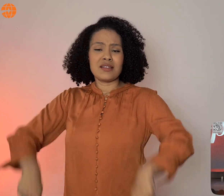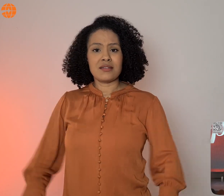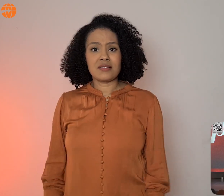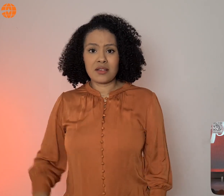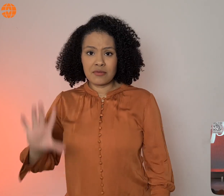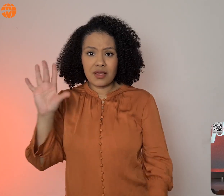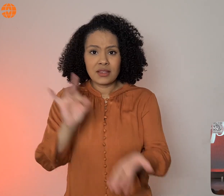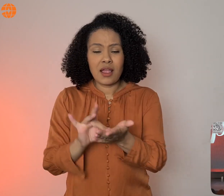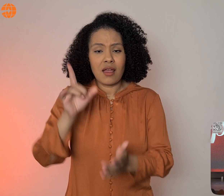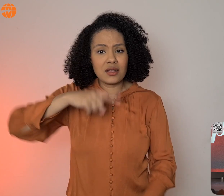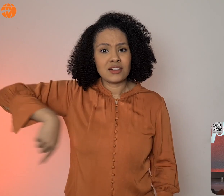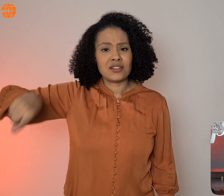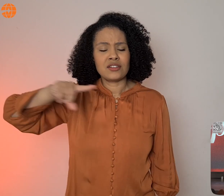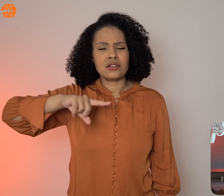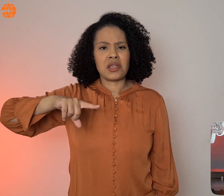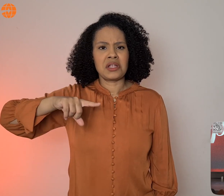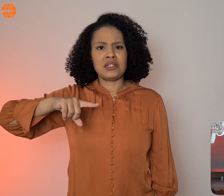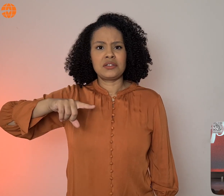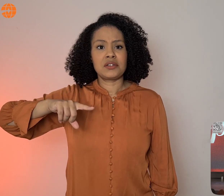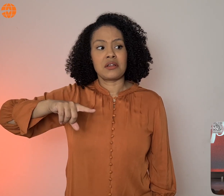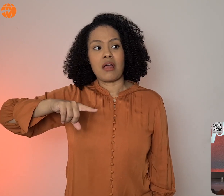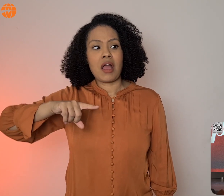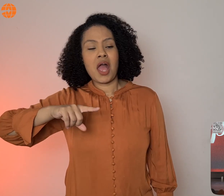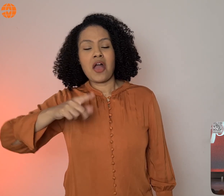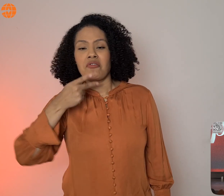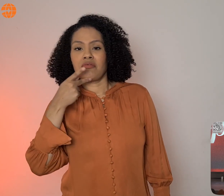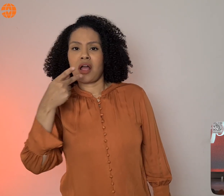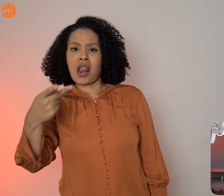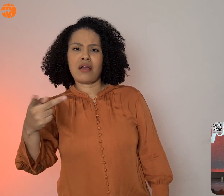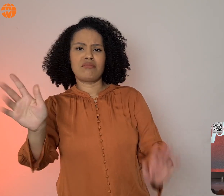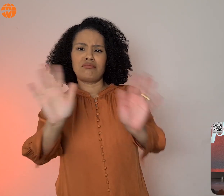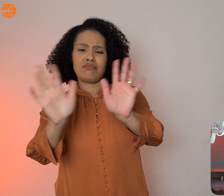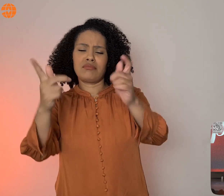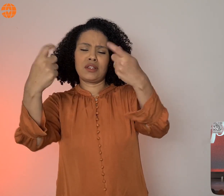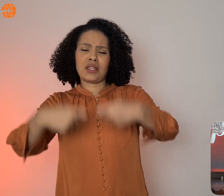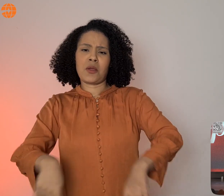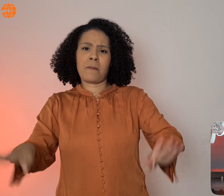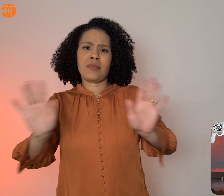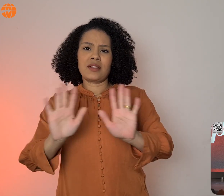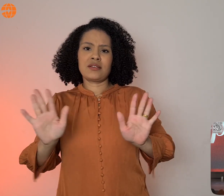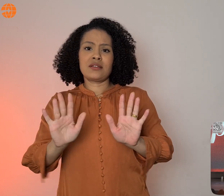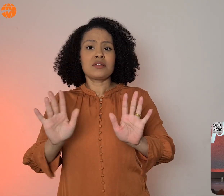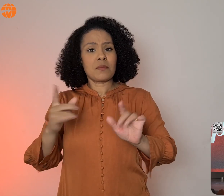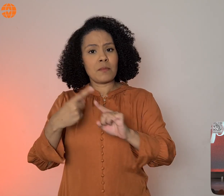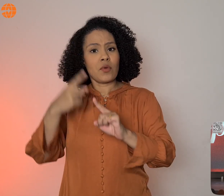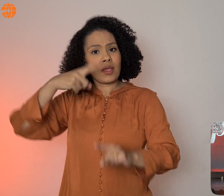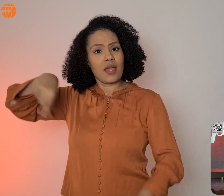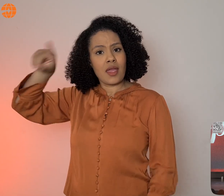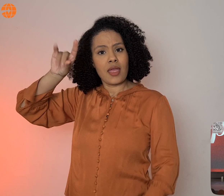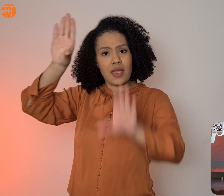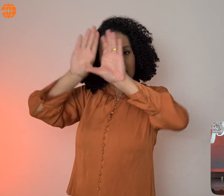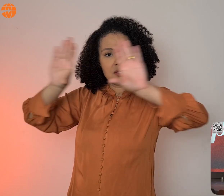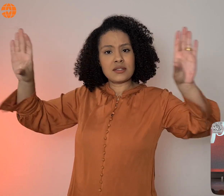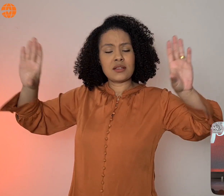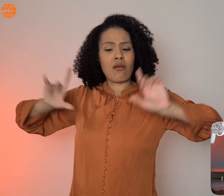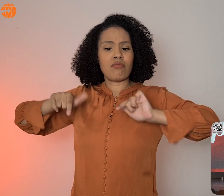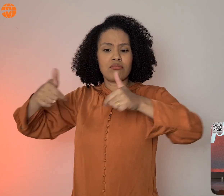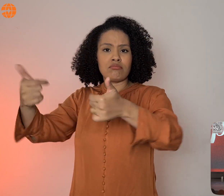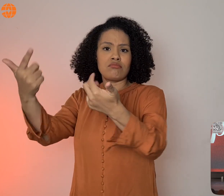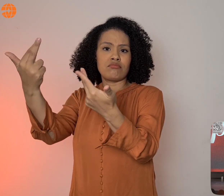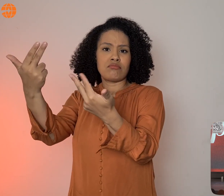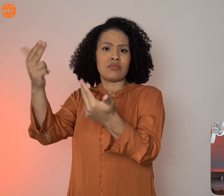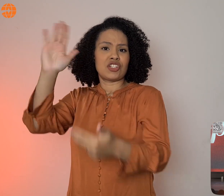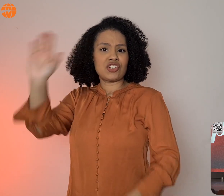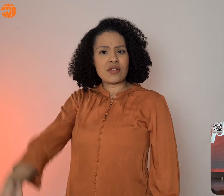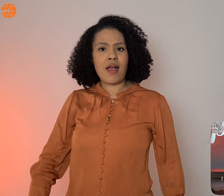this. E é de verdade, eles não precisam ouvir isso, porque eles fazem. David does, Mas Davi precisa. and so do we. E